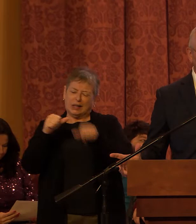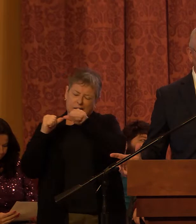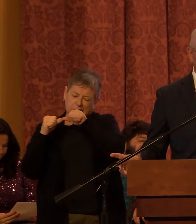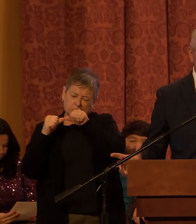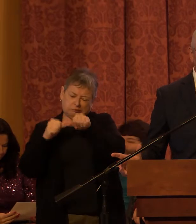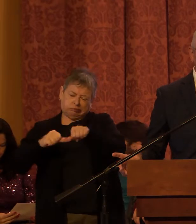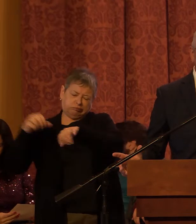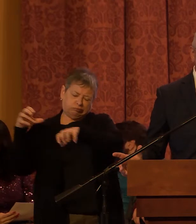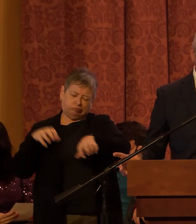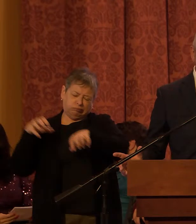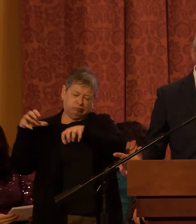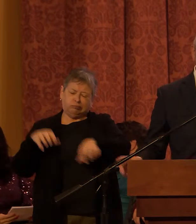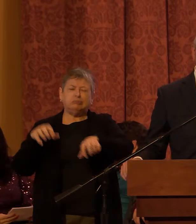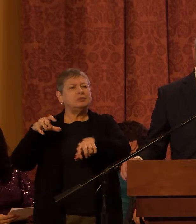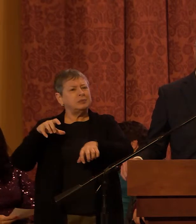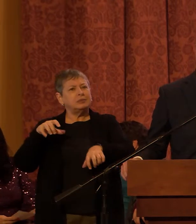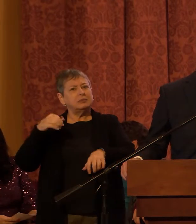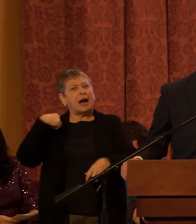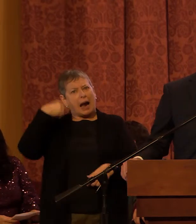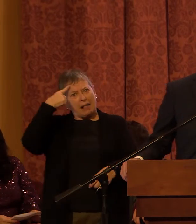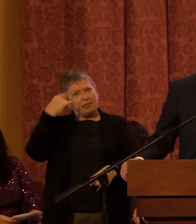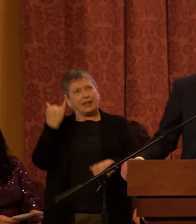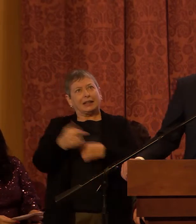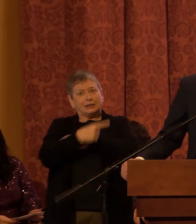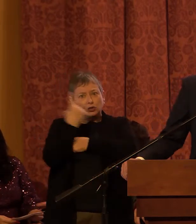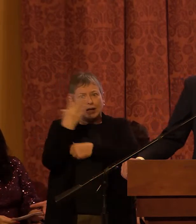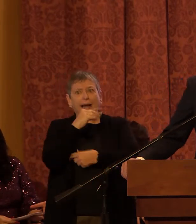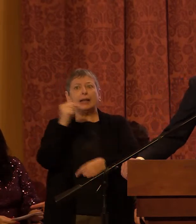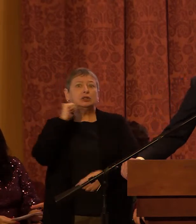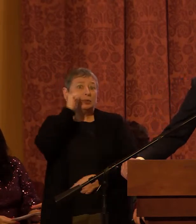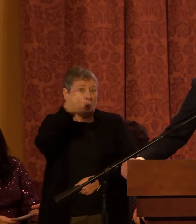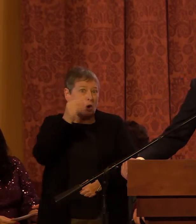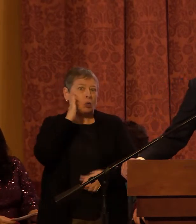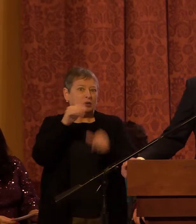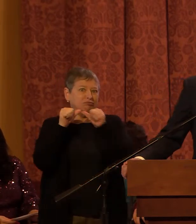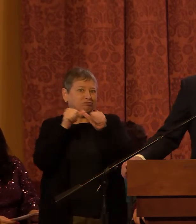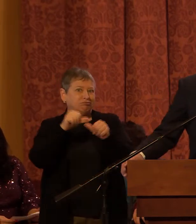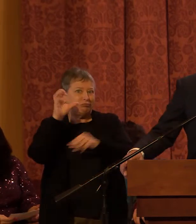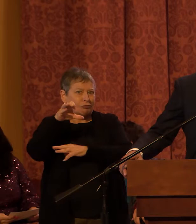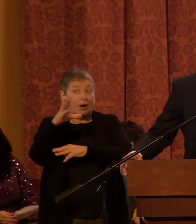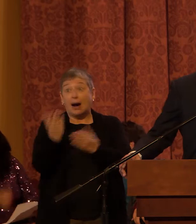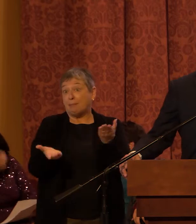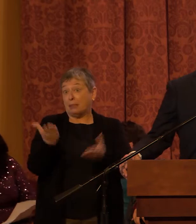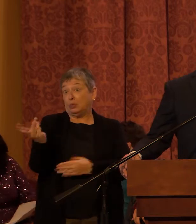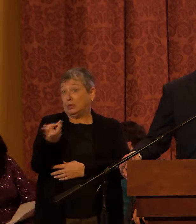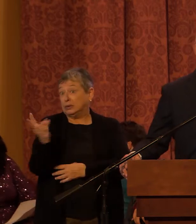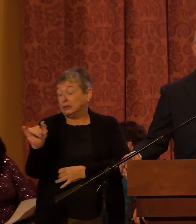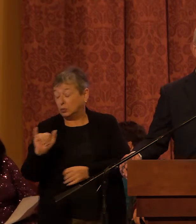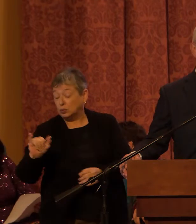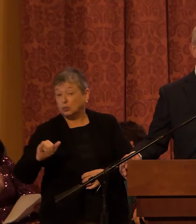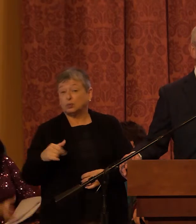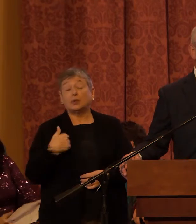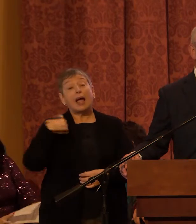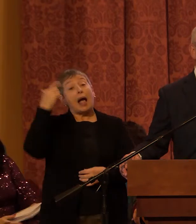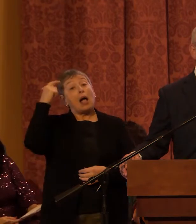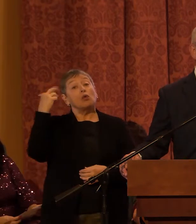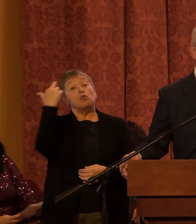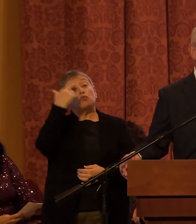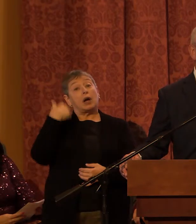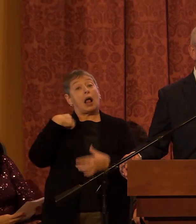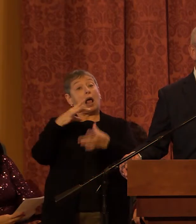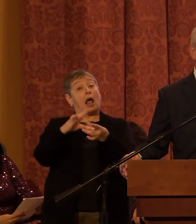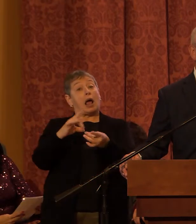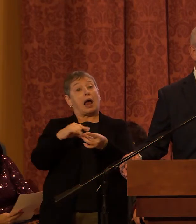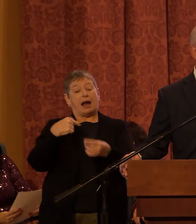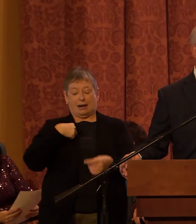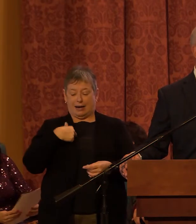soaking rain. And I think it's going to rain today and tomorrow and Wednesday. And I mention that to you because I